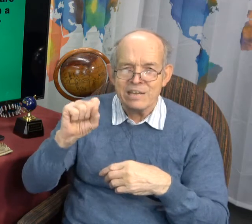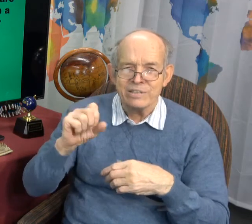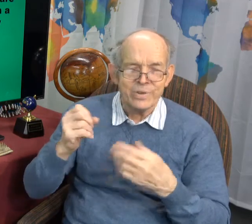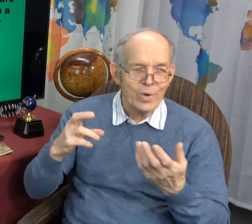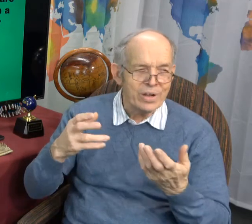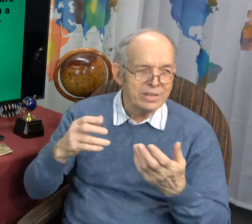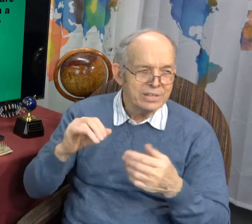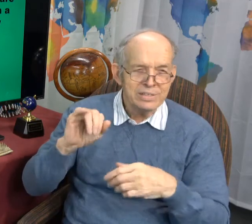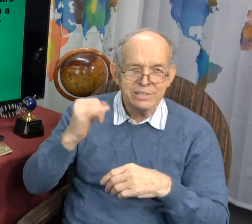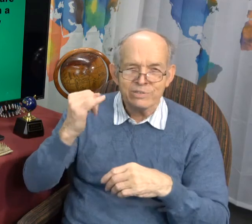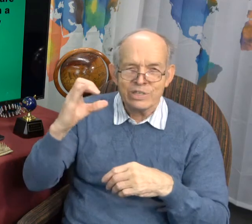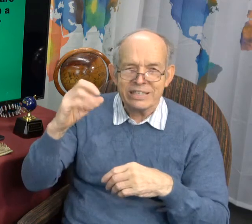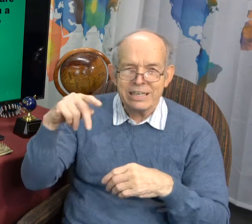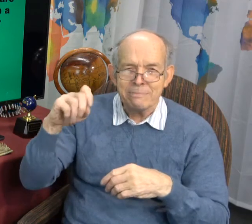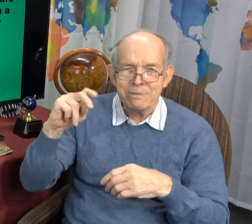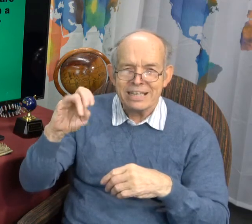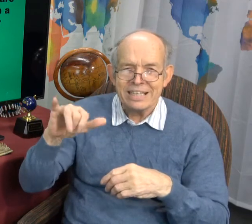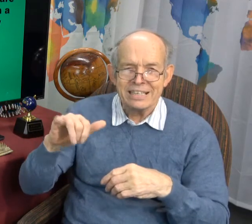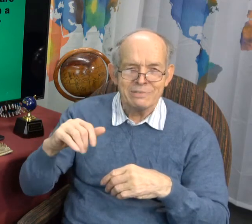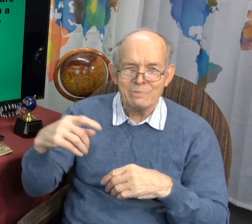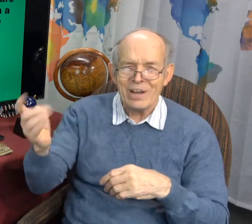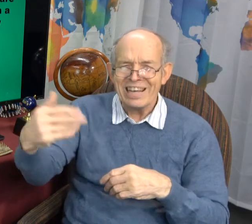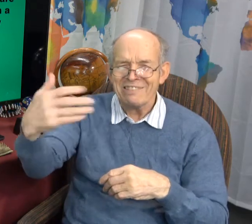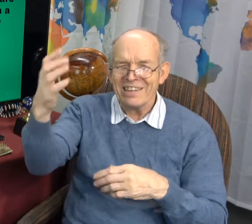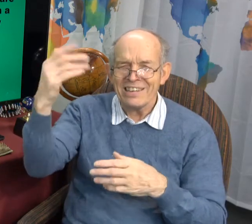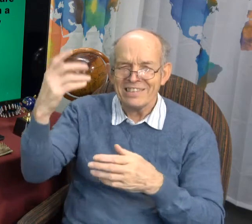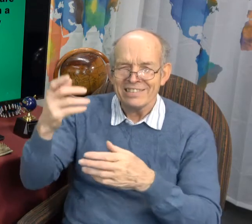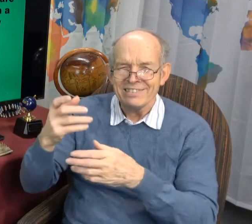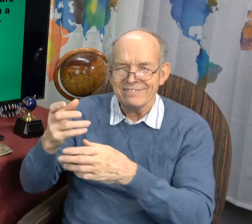Baba, Baba, Baba, Baba,